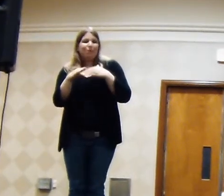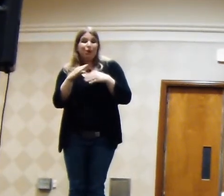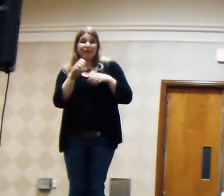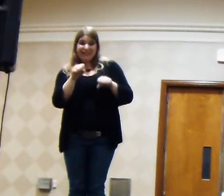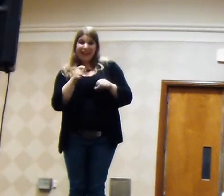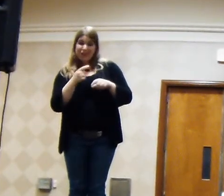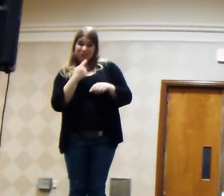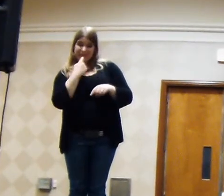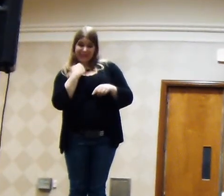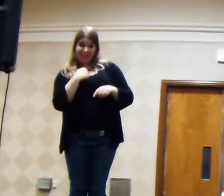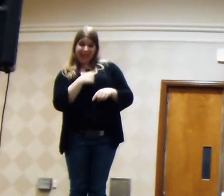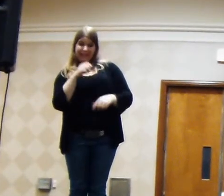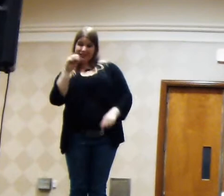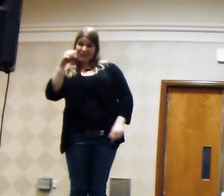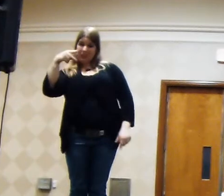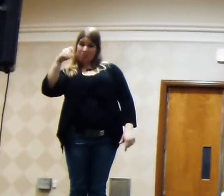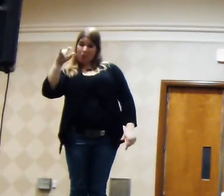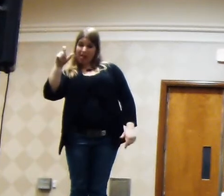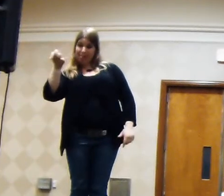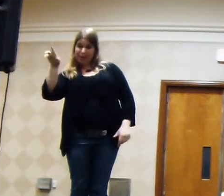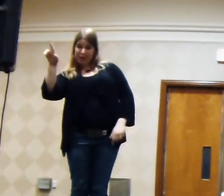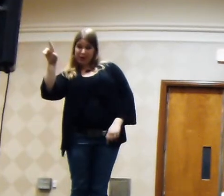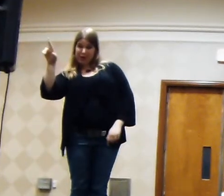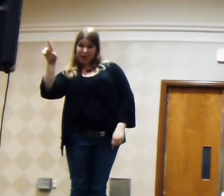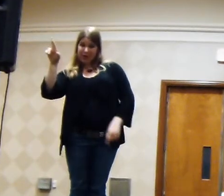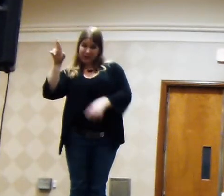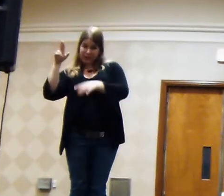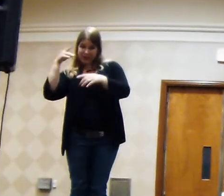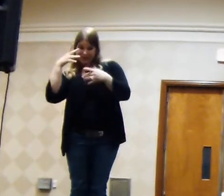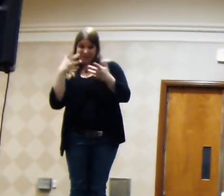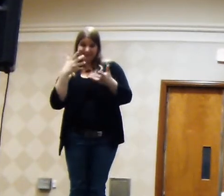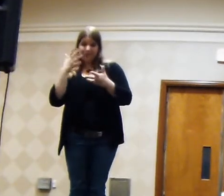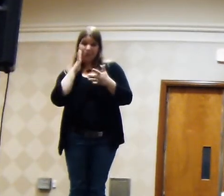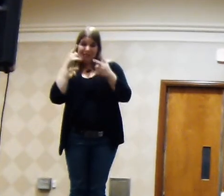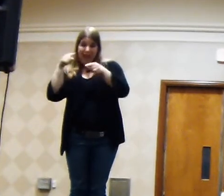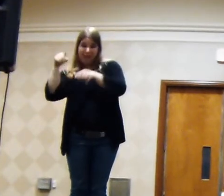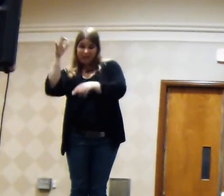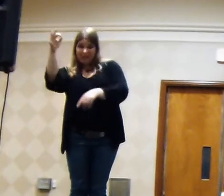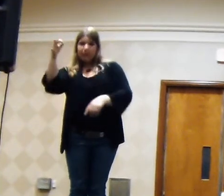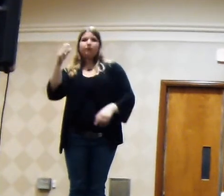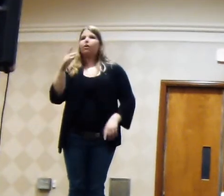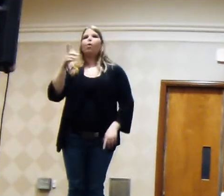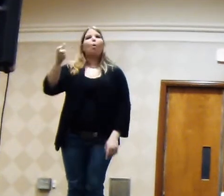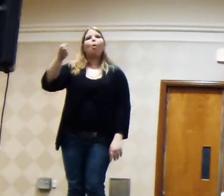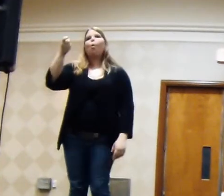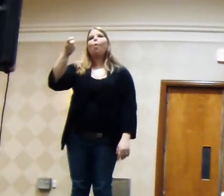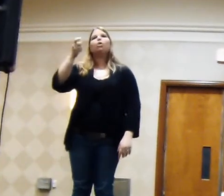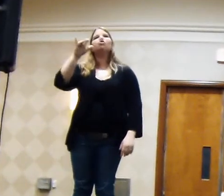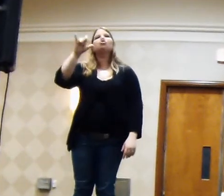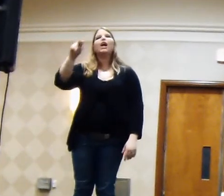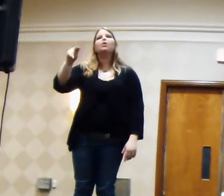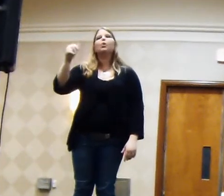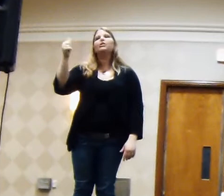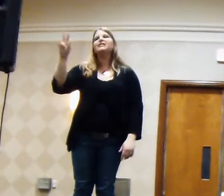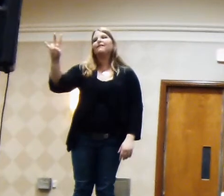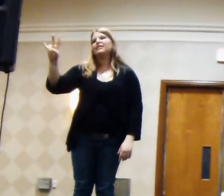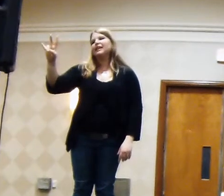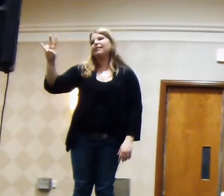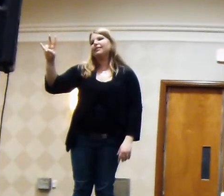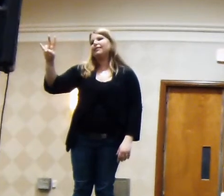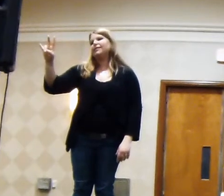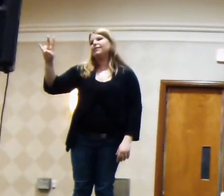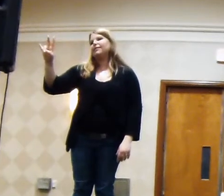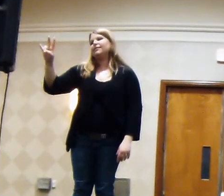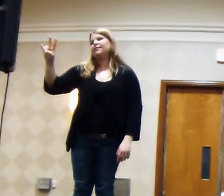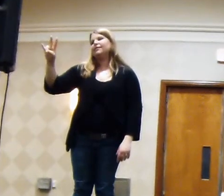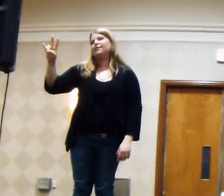really weird. They've decided to hold it for an entire year, so January 17th or something, it's gonna